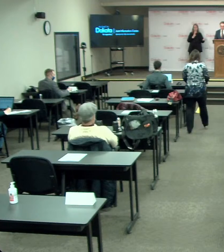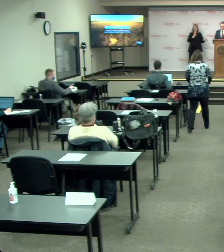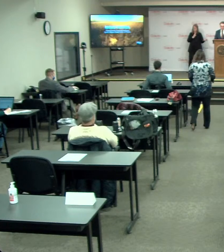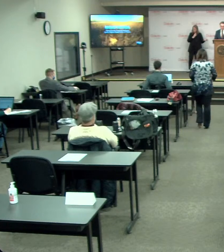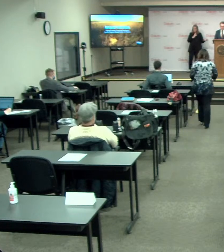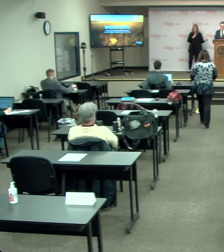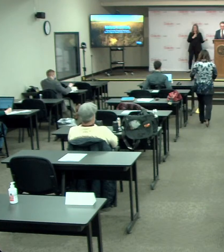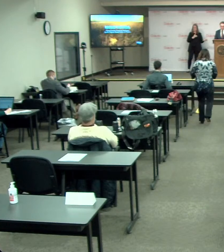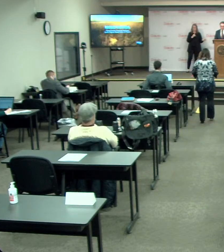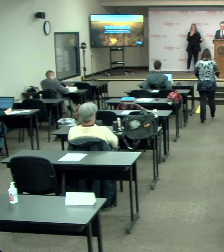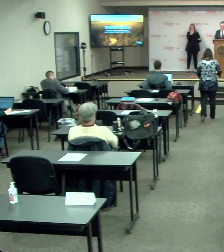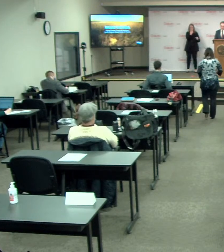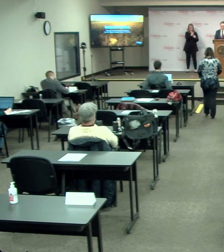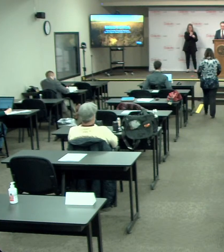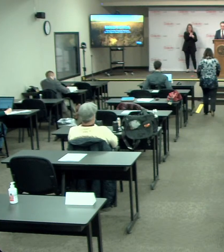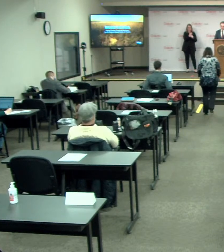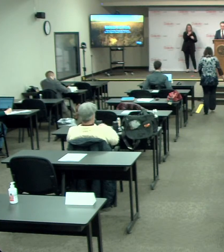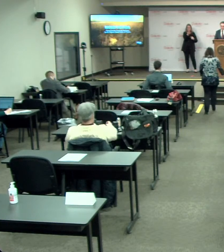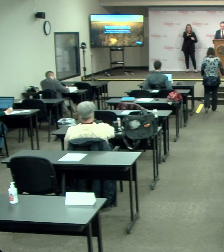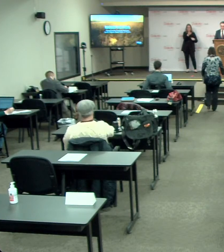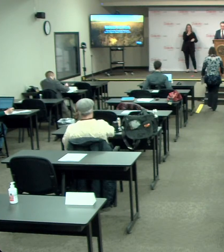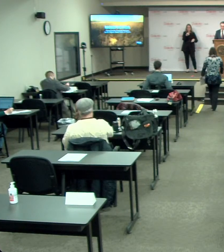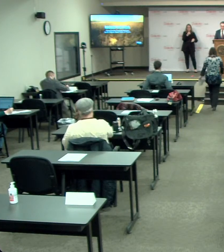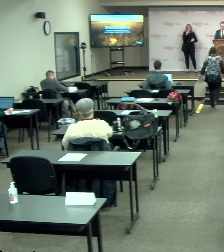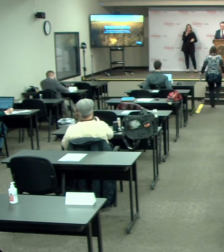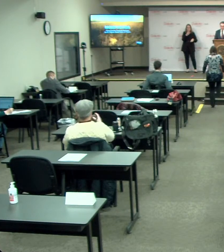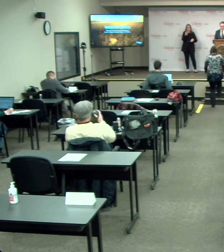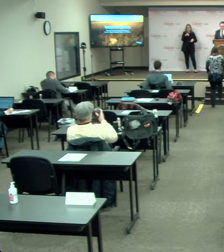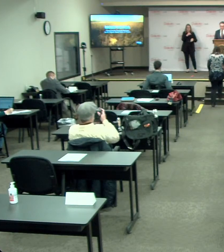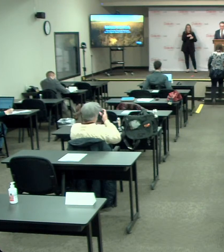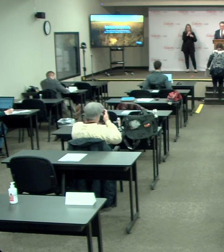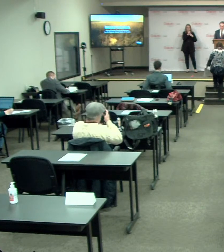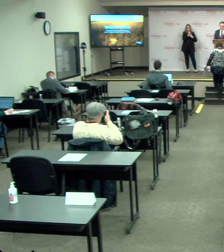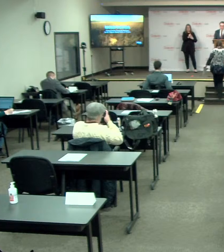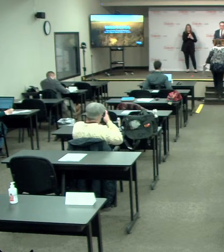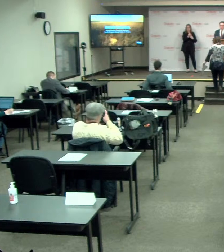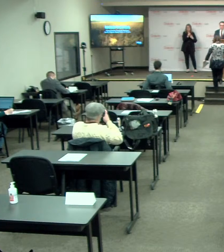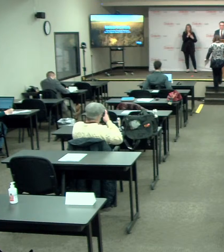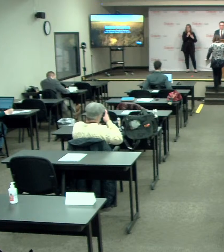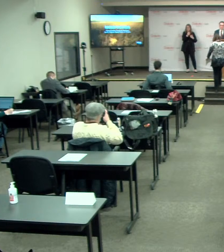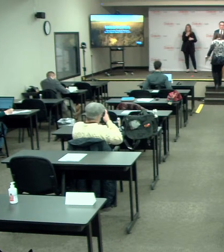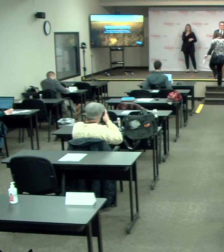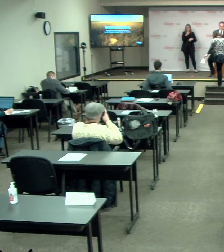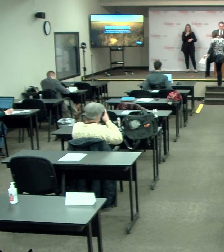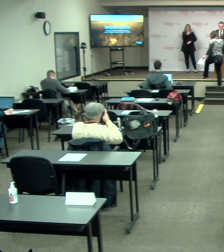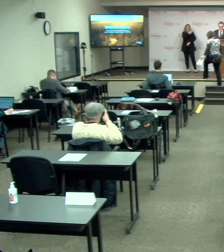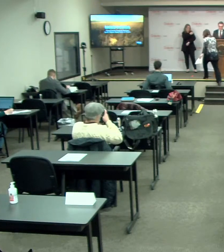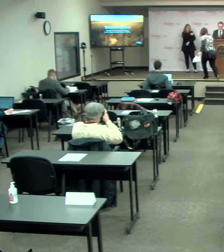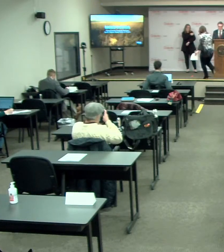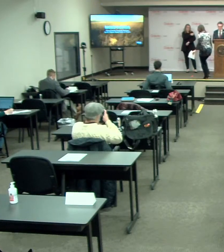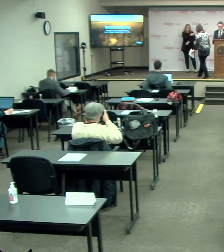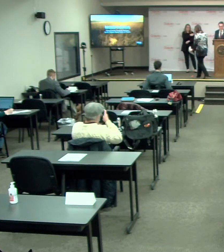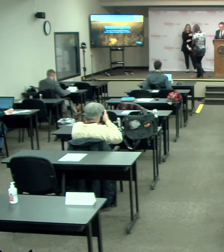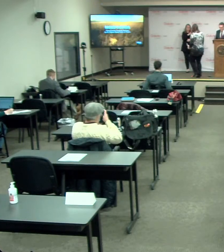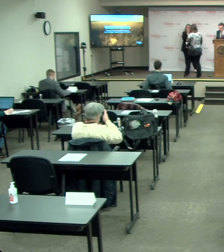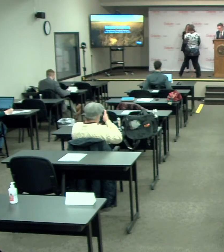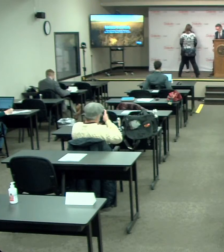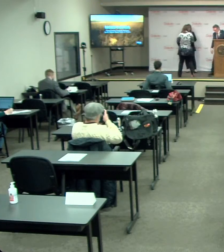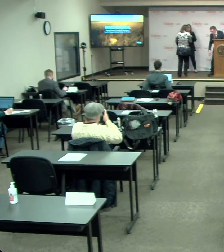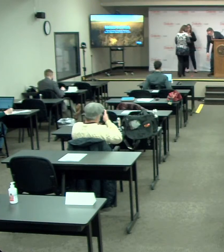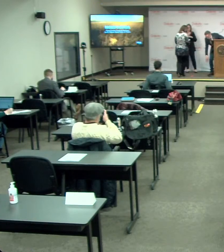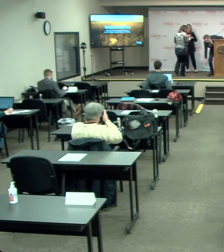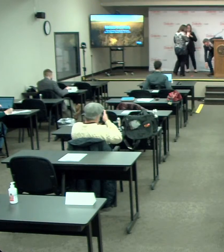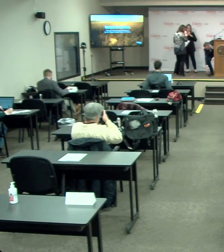to all the work they've done to make North Dakota a national leader in vaccine administration and all their work to protect our citizens. Molly?